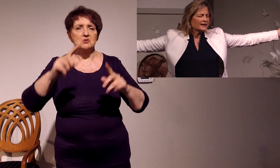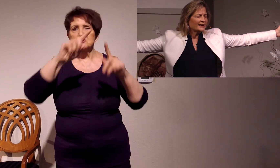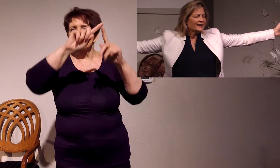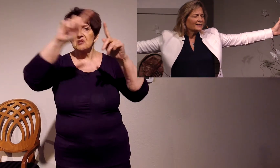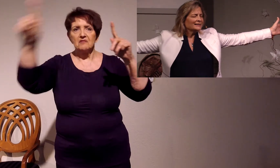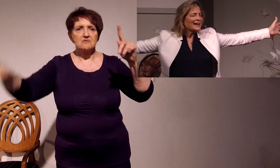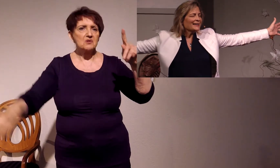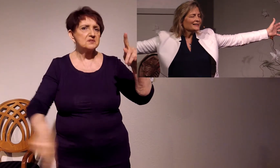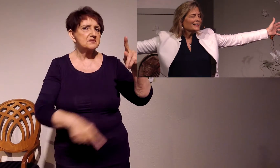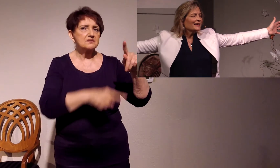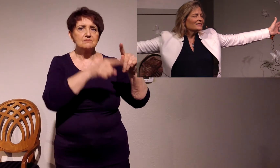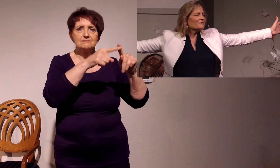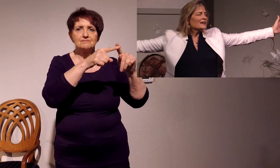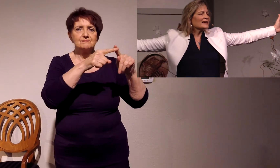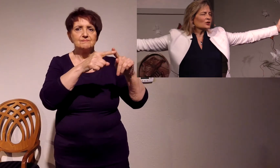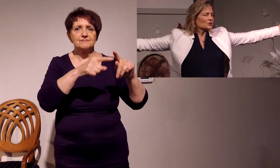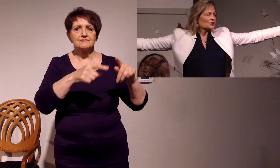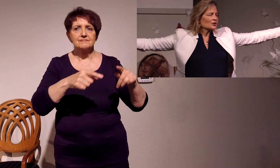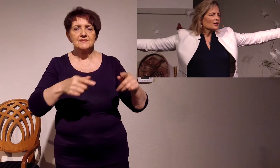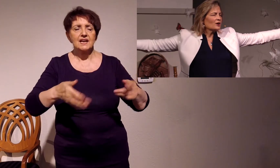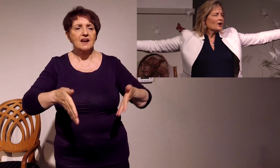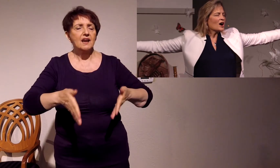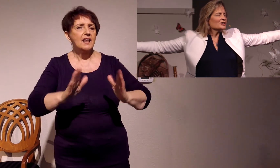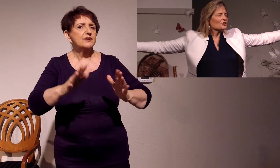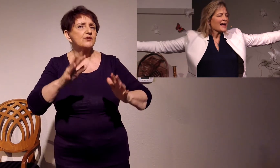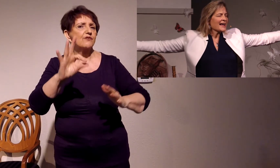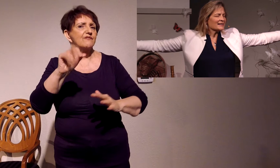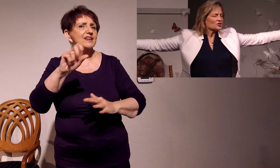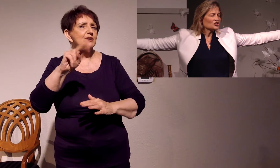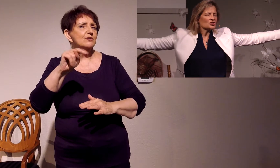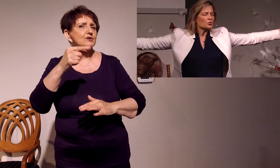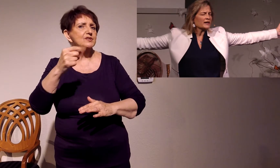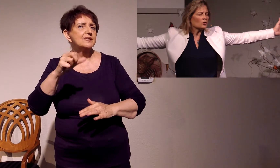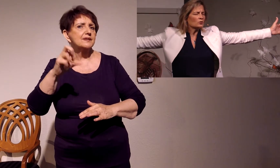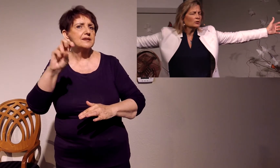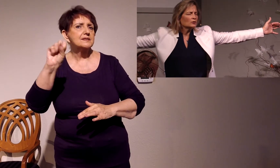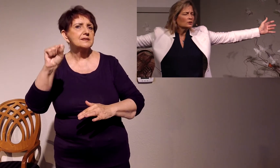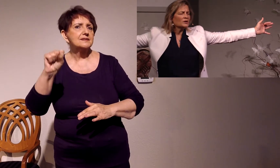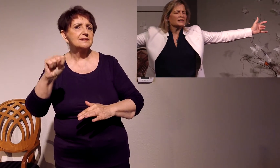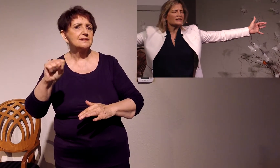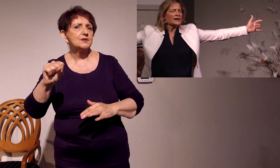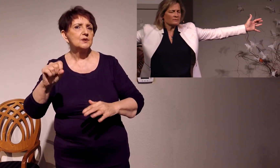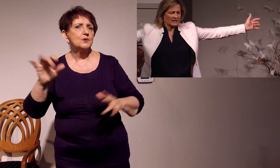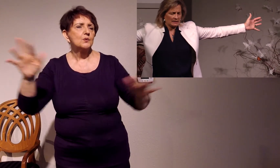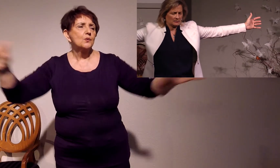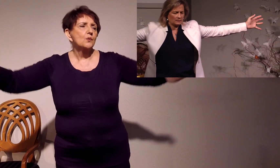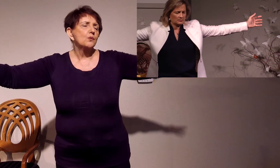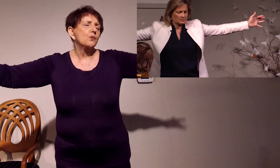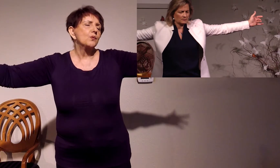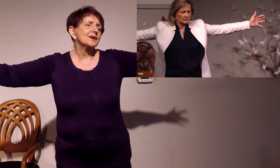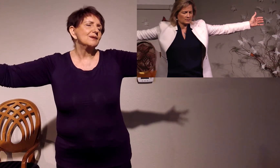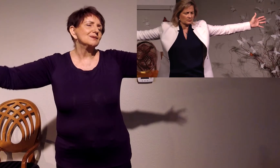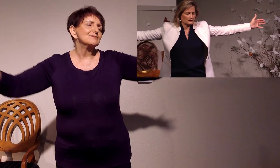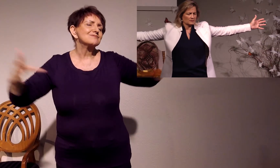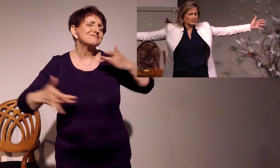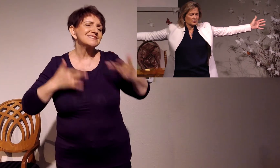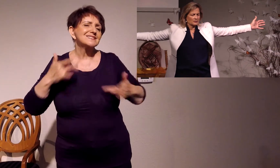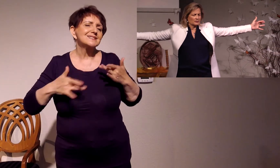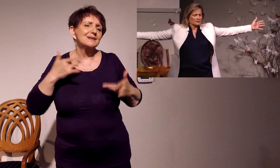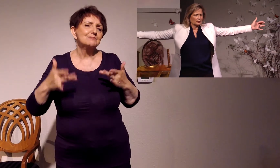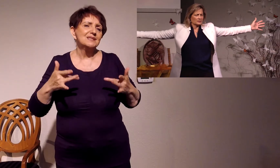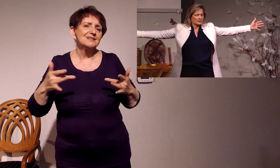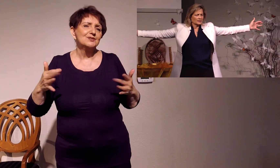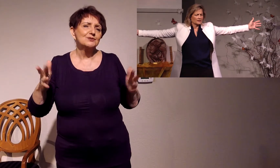circumference. Let the fingers on your hands just wiggle with excitement.